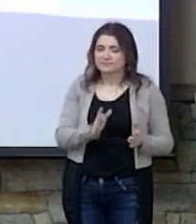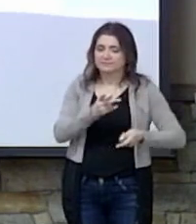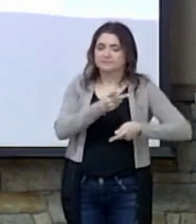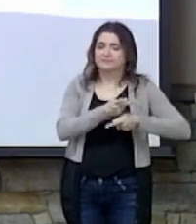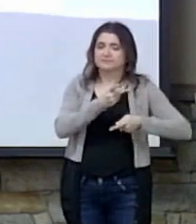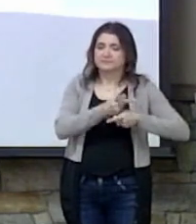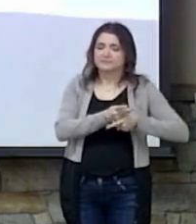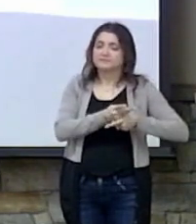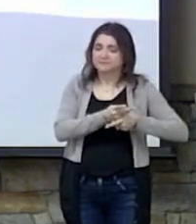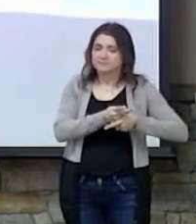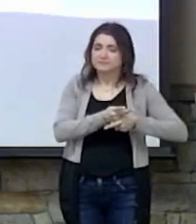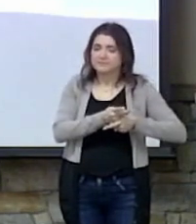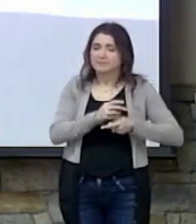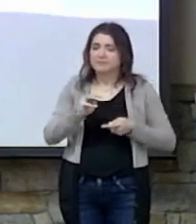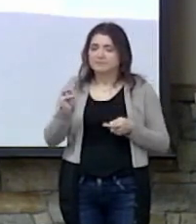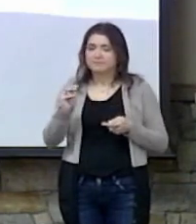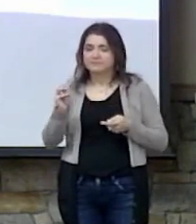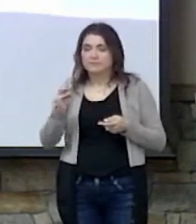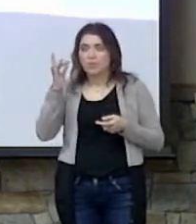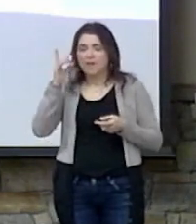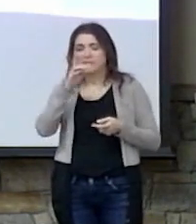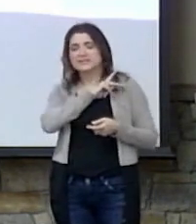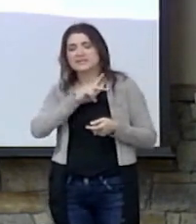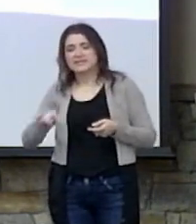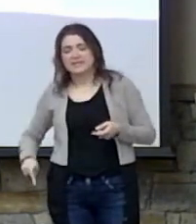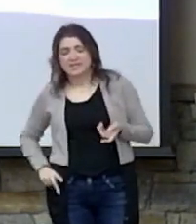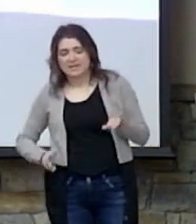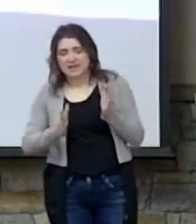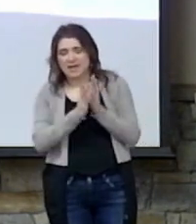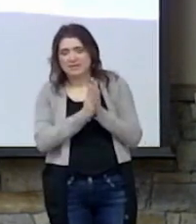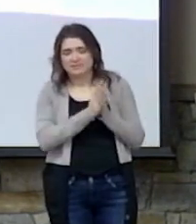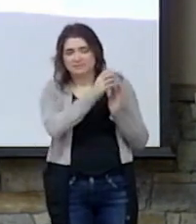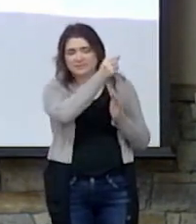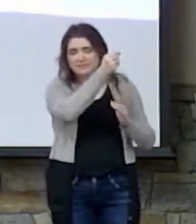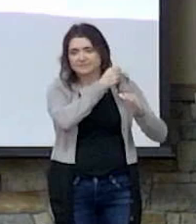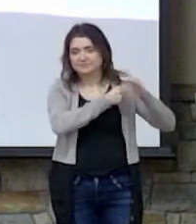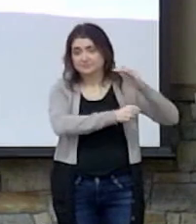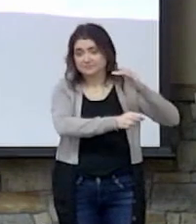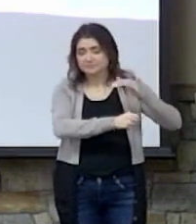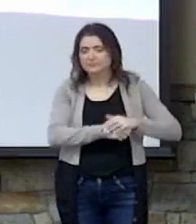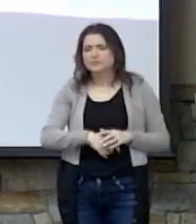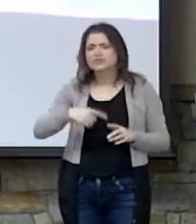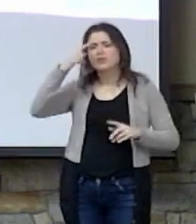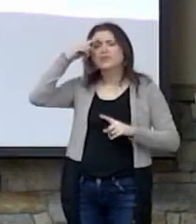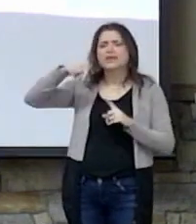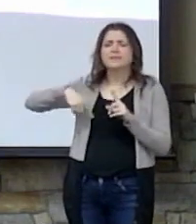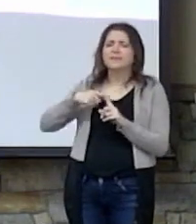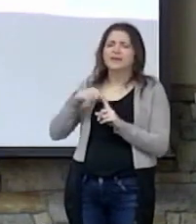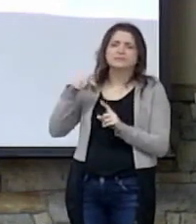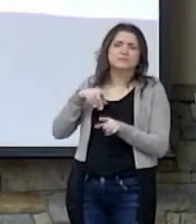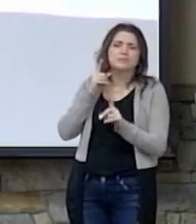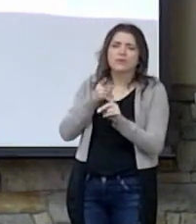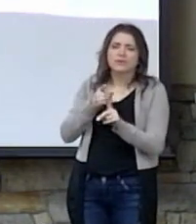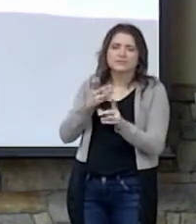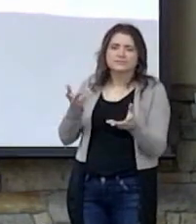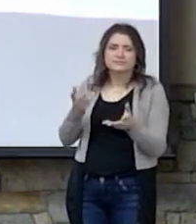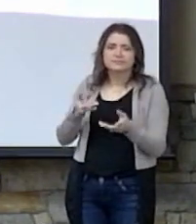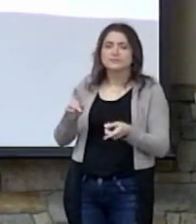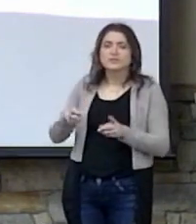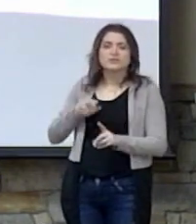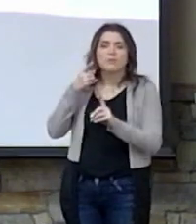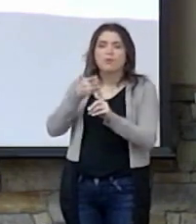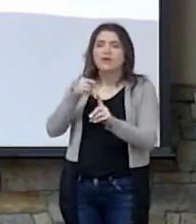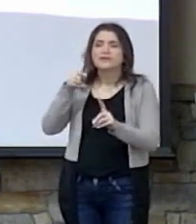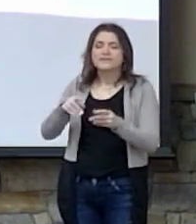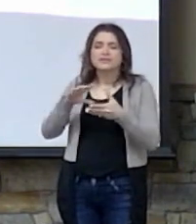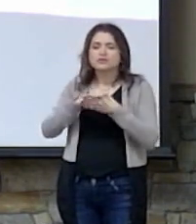fulfilling what David the king asked him to do. So we think about this now. What's the point? What's the point of this